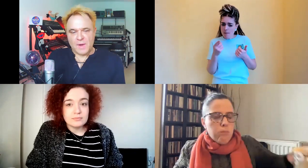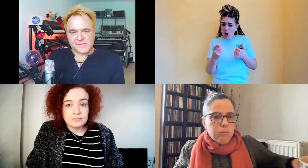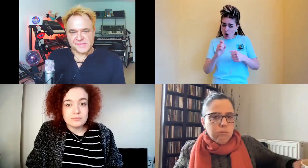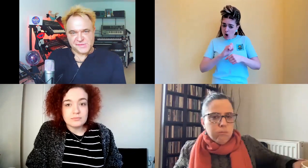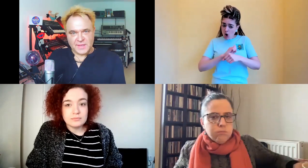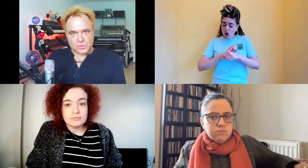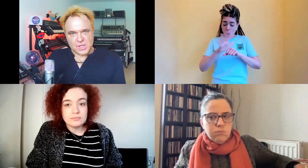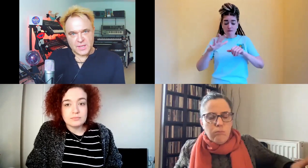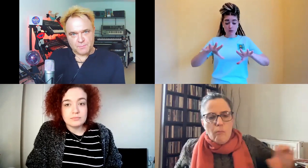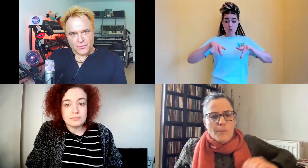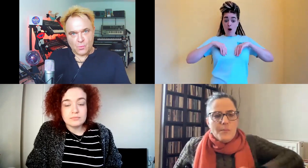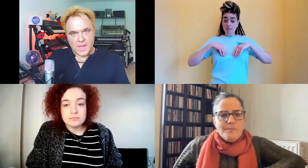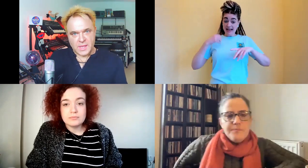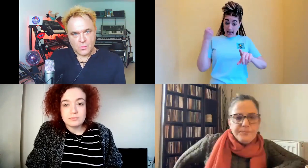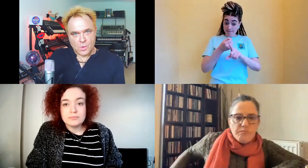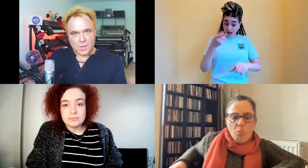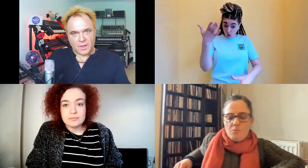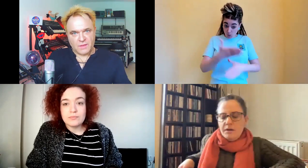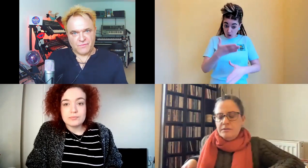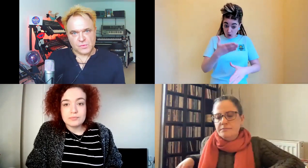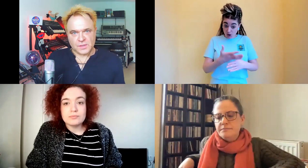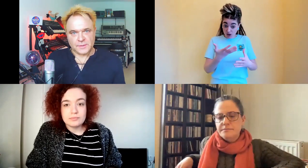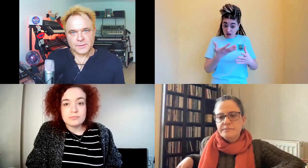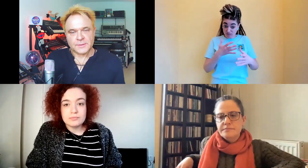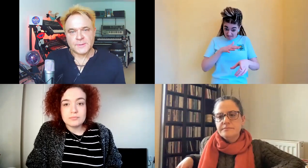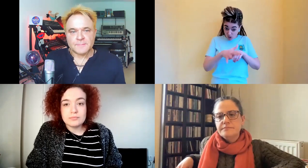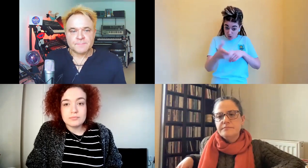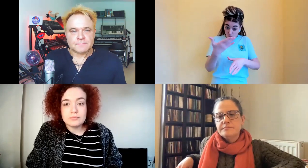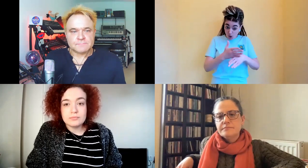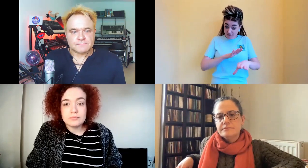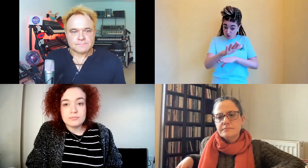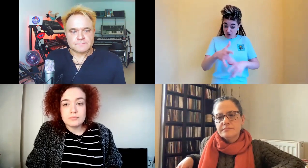your practice? Do you think it will shape the way you work in future?